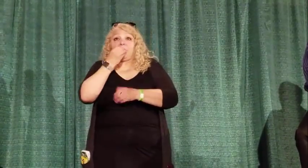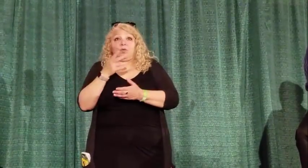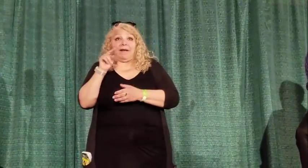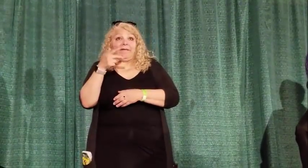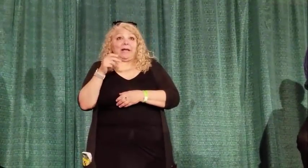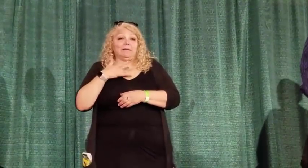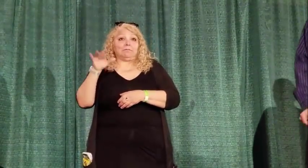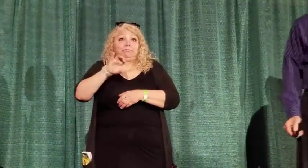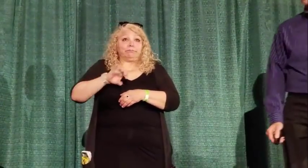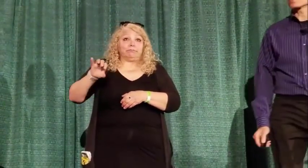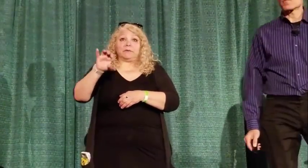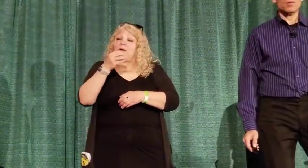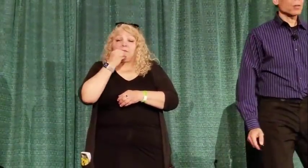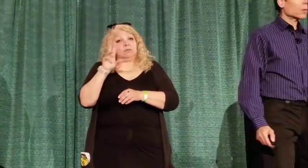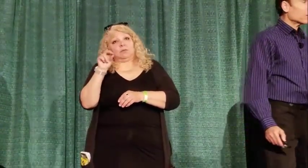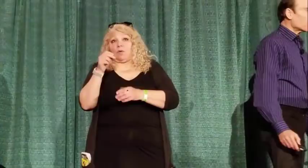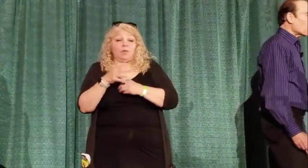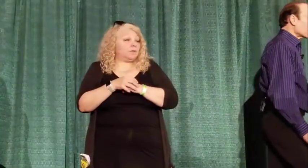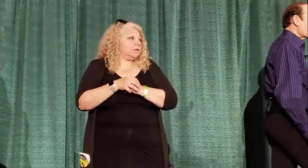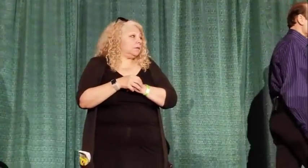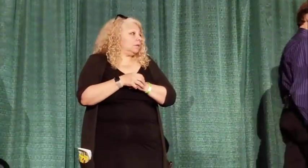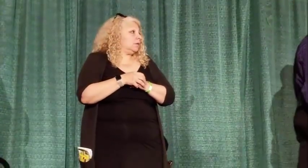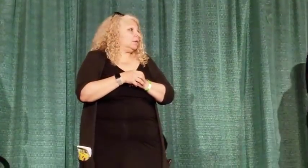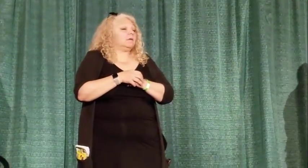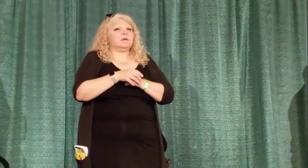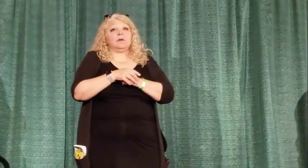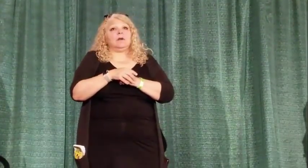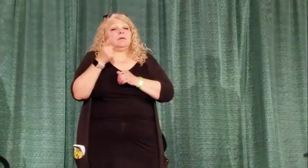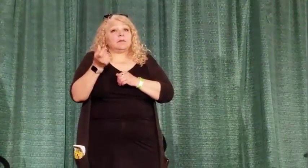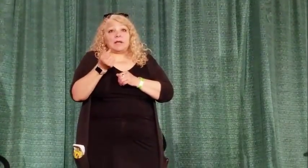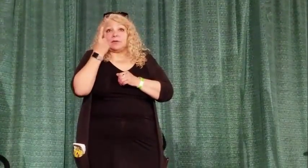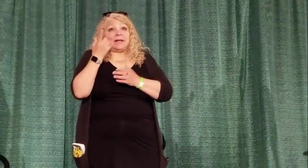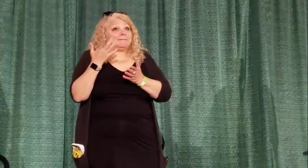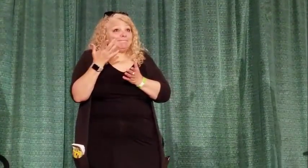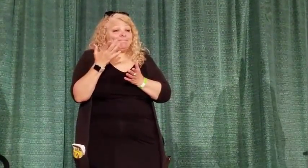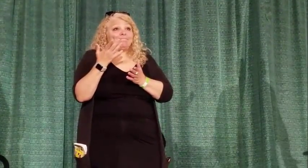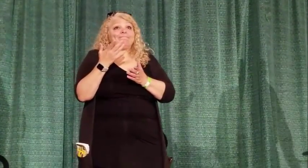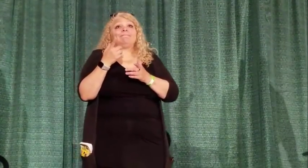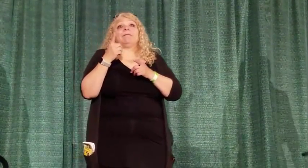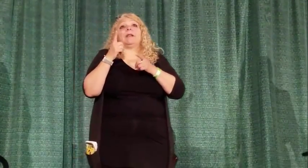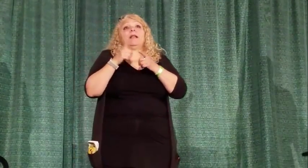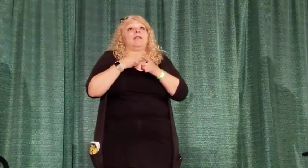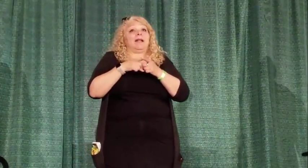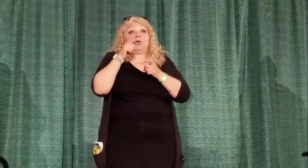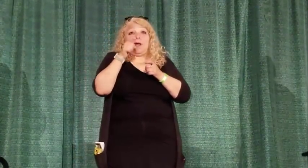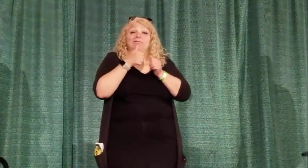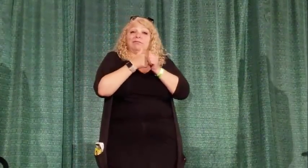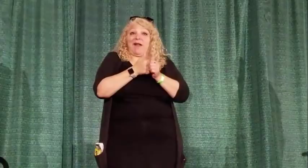You can only compromise so far. And then you're just messing people